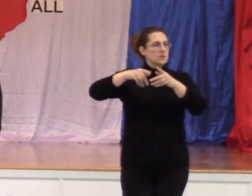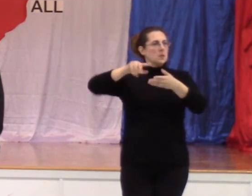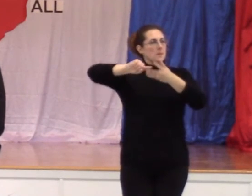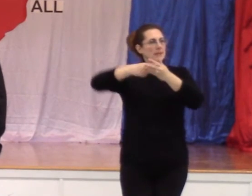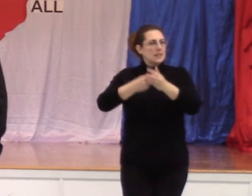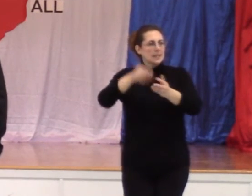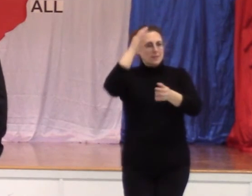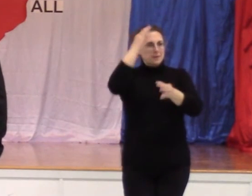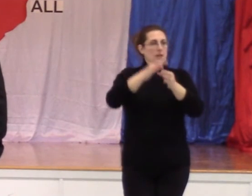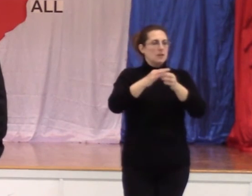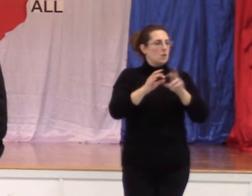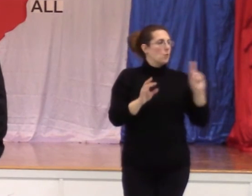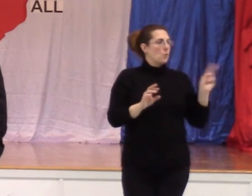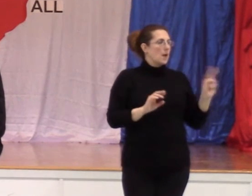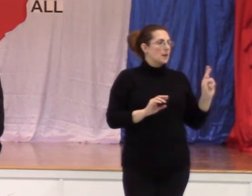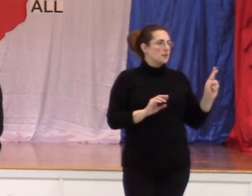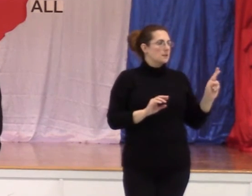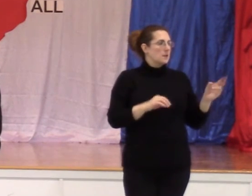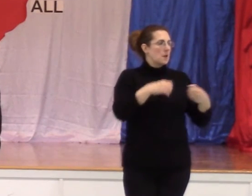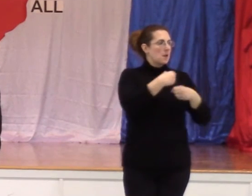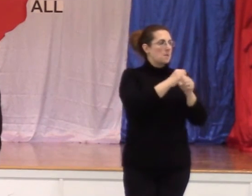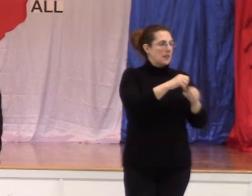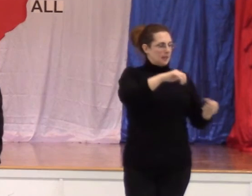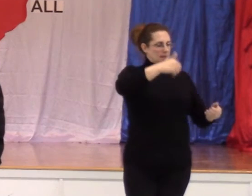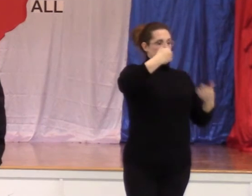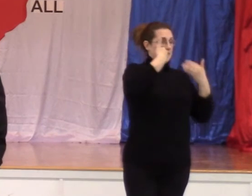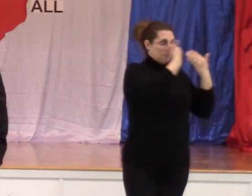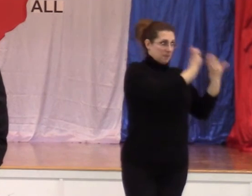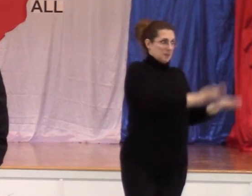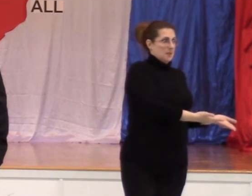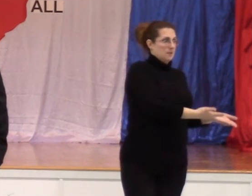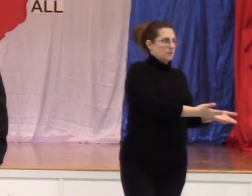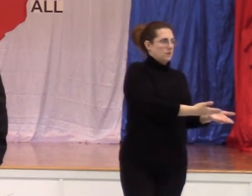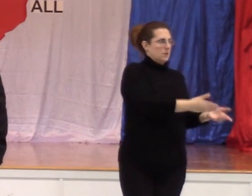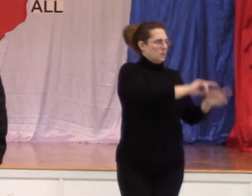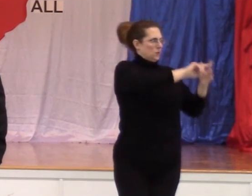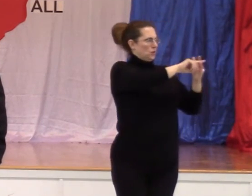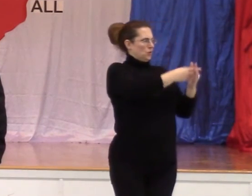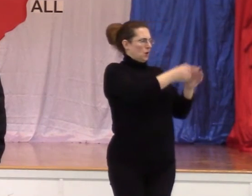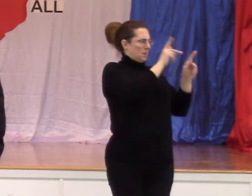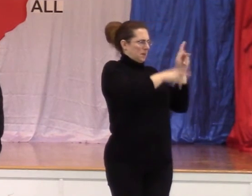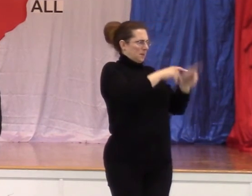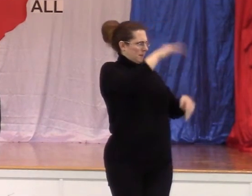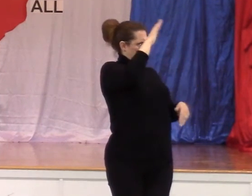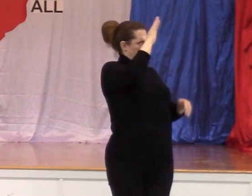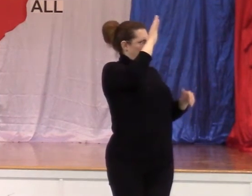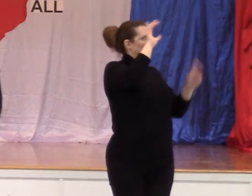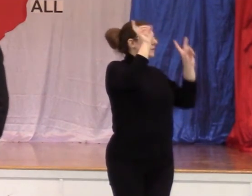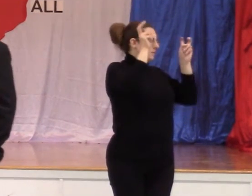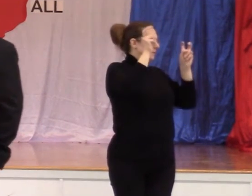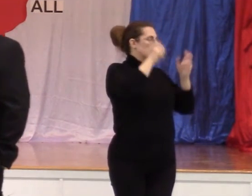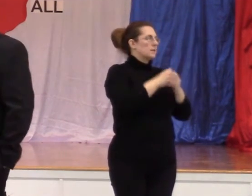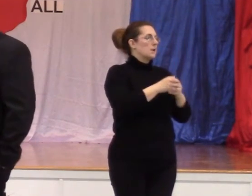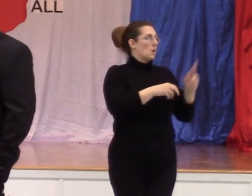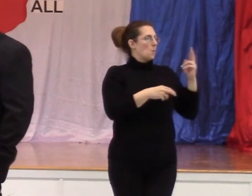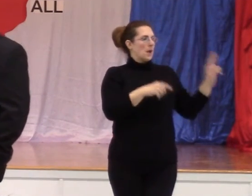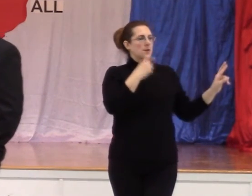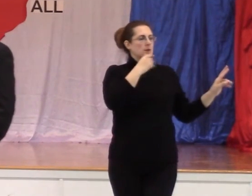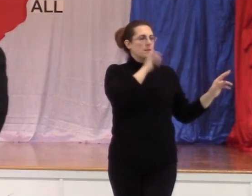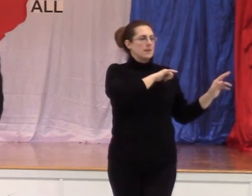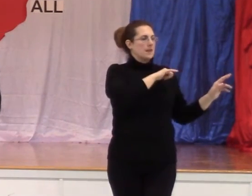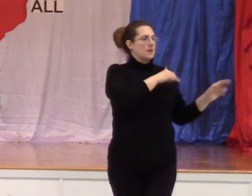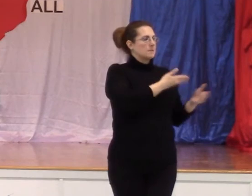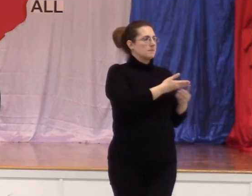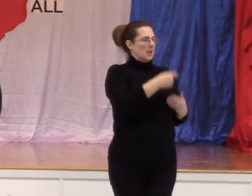Whereas the radicals would make themselves the fathers. In fact, many radicals talked that way. They talked about how